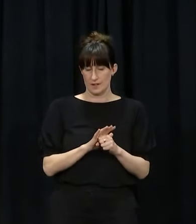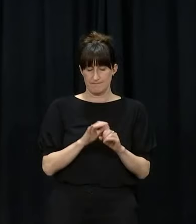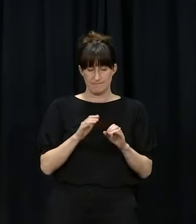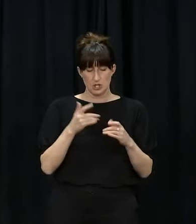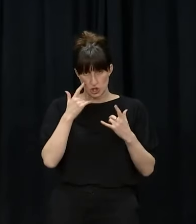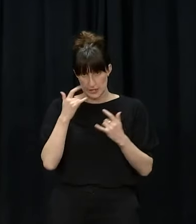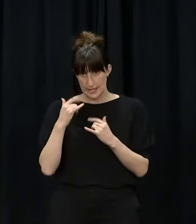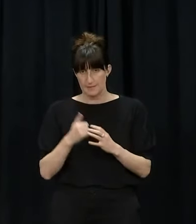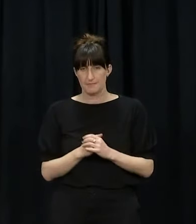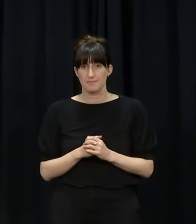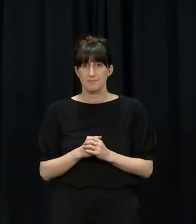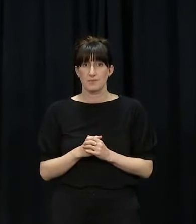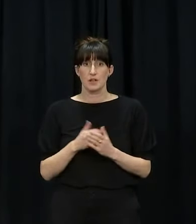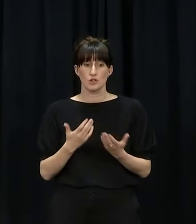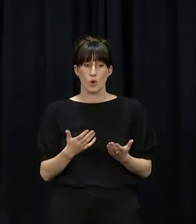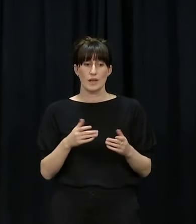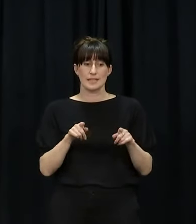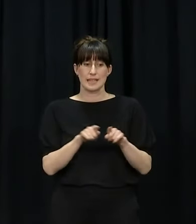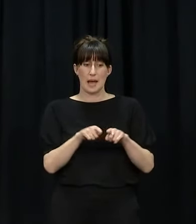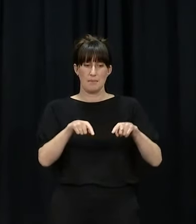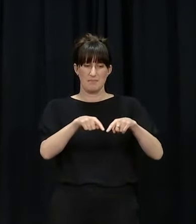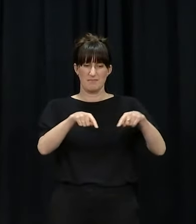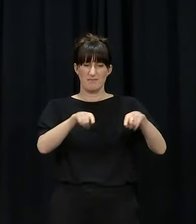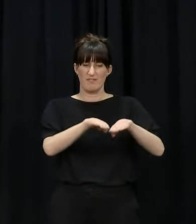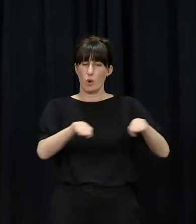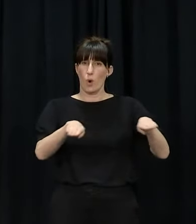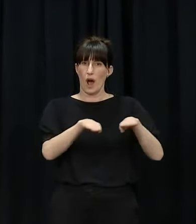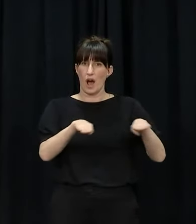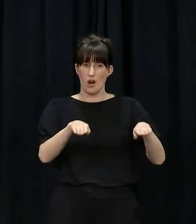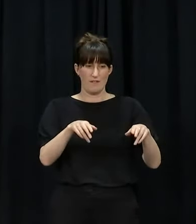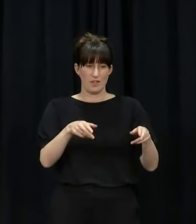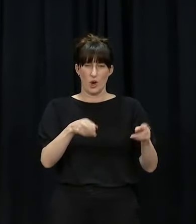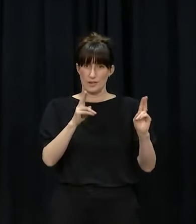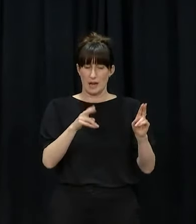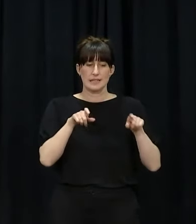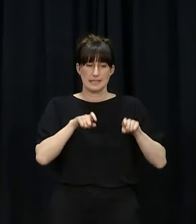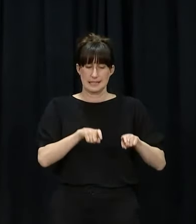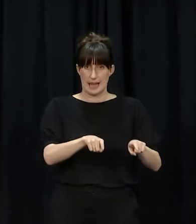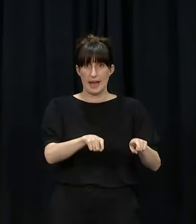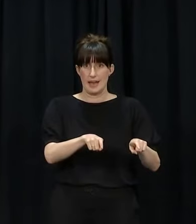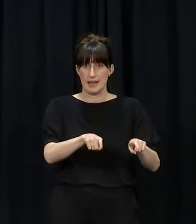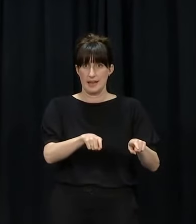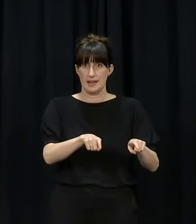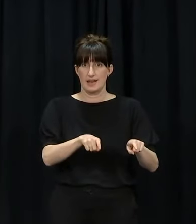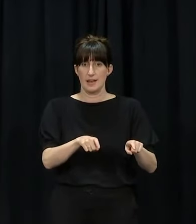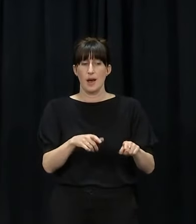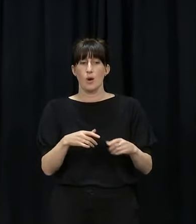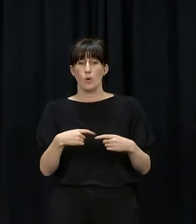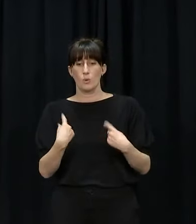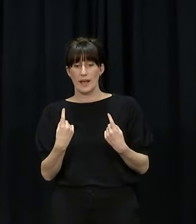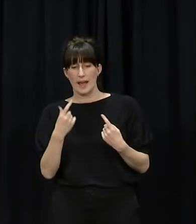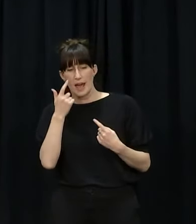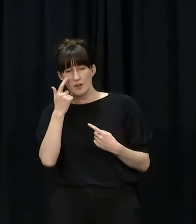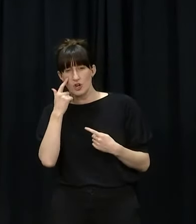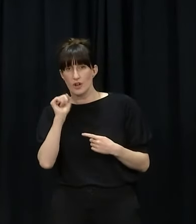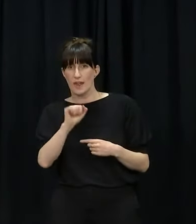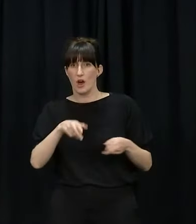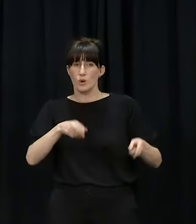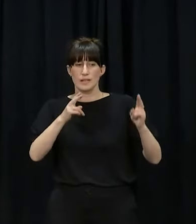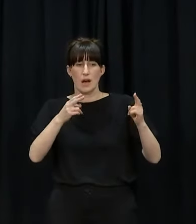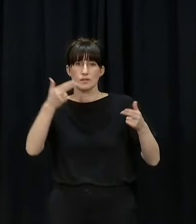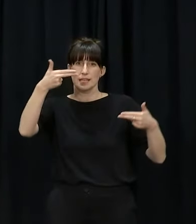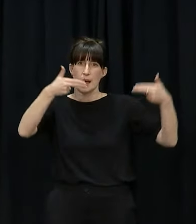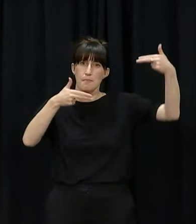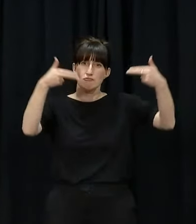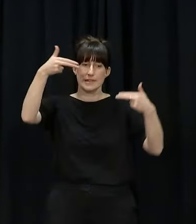overnight are required to stay there while it's investigated further, and that has included already reviewing of CCTV footage and running the whole